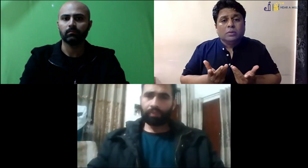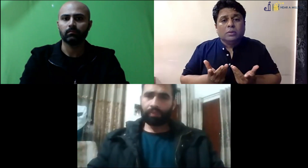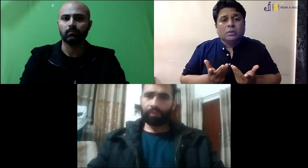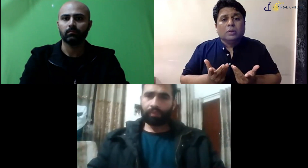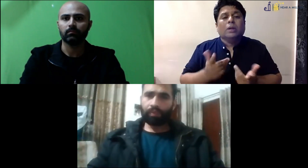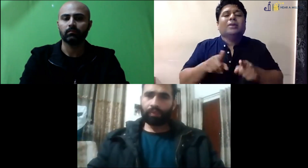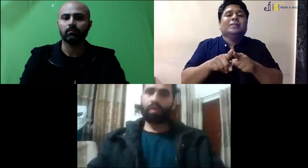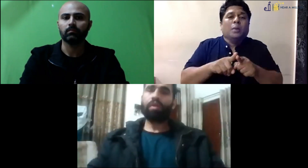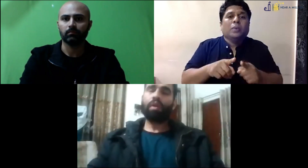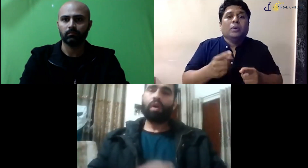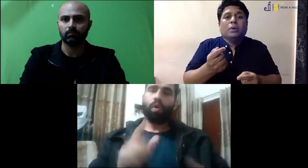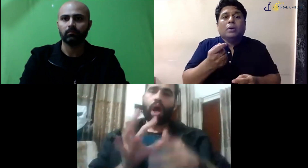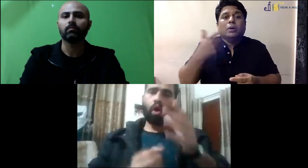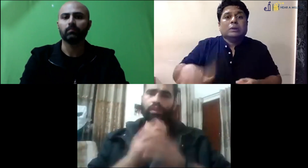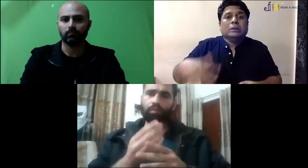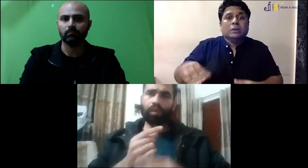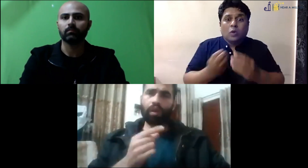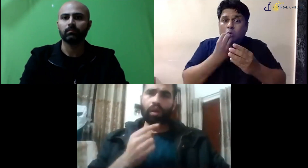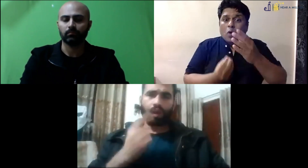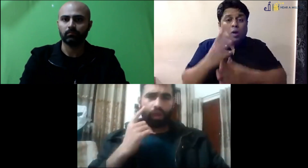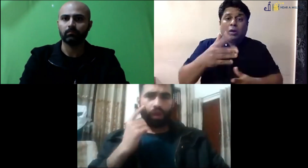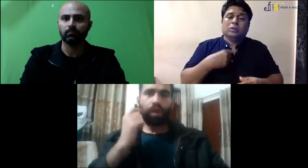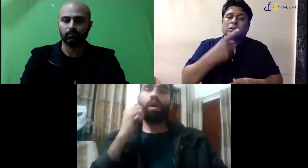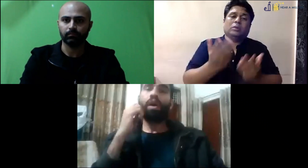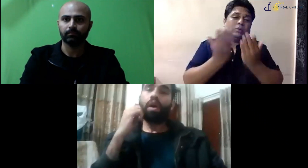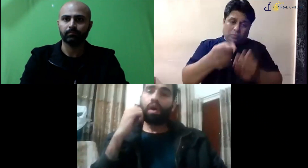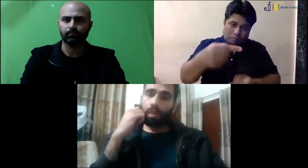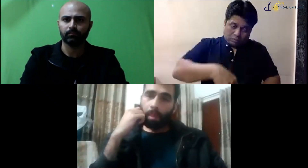But what about the accommodation? For example,